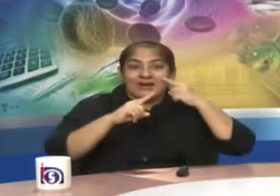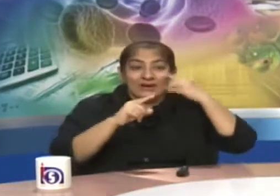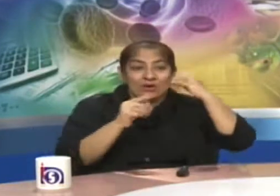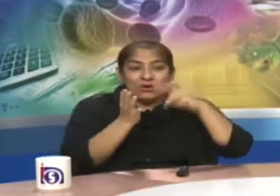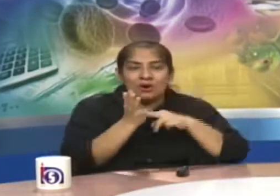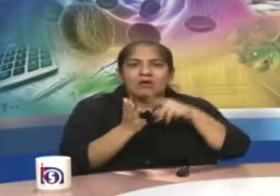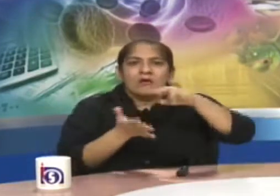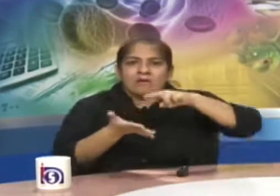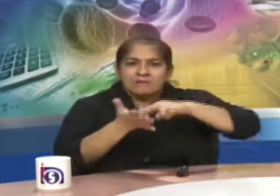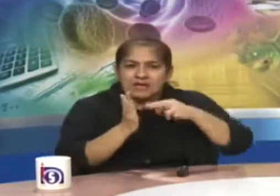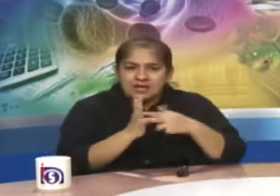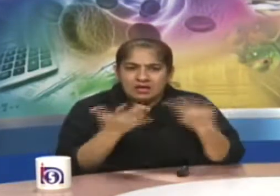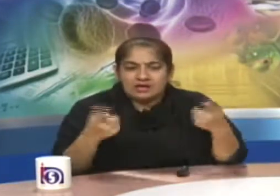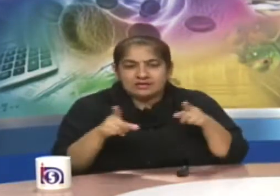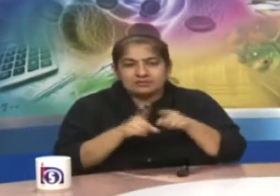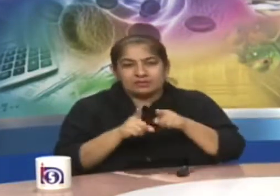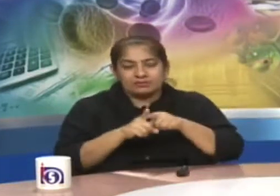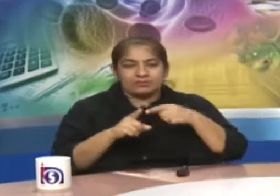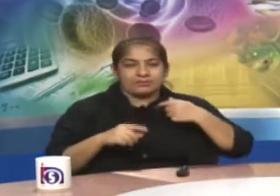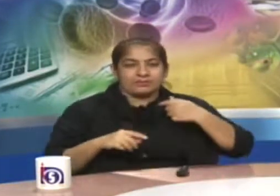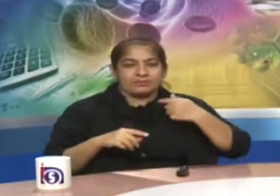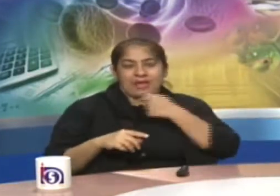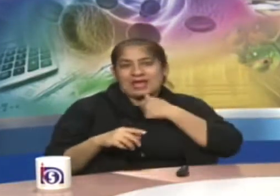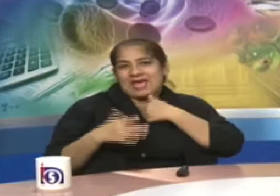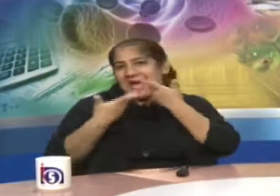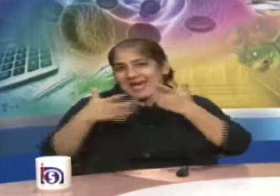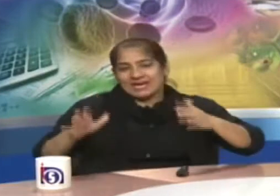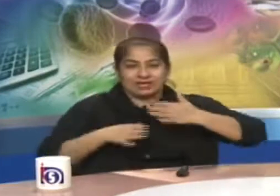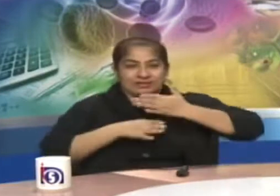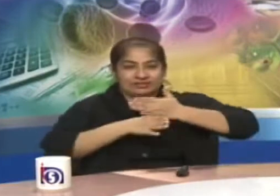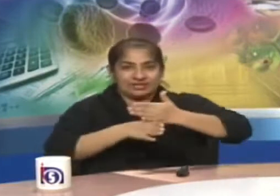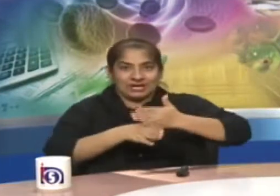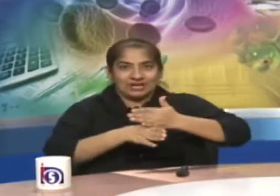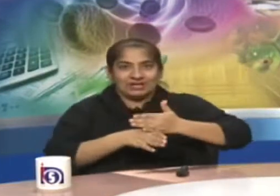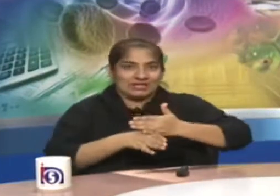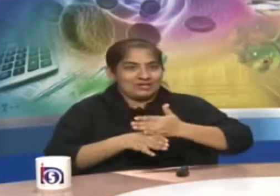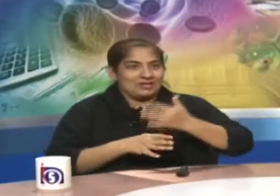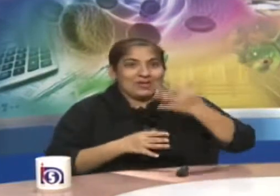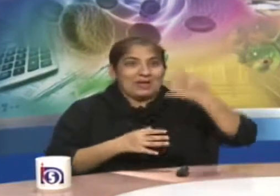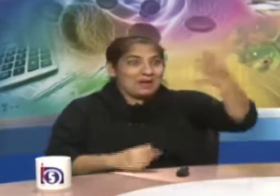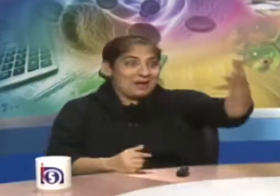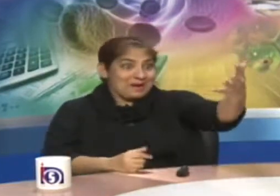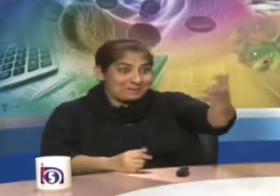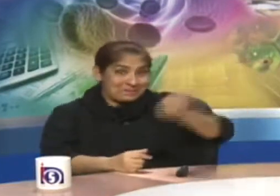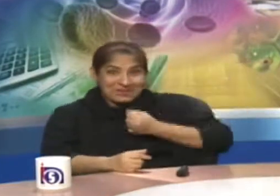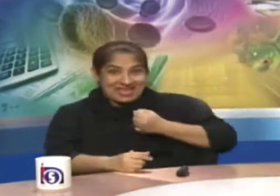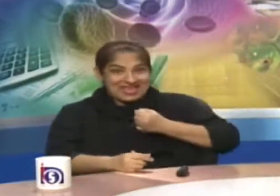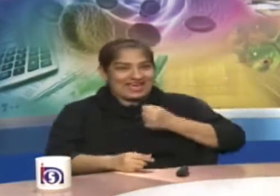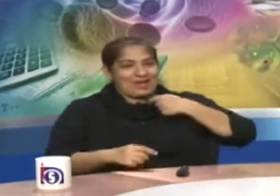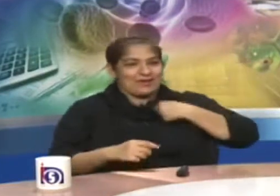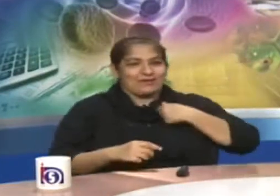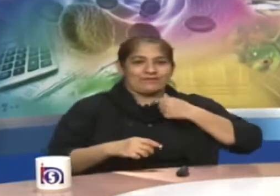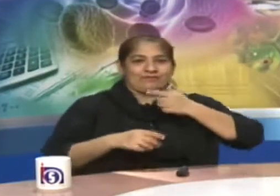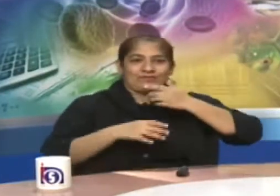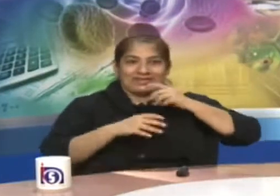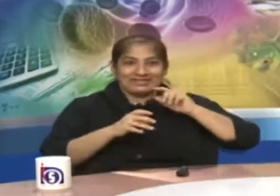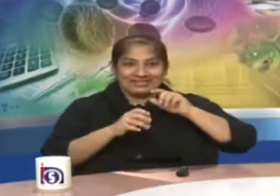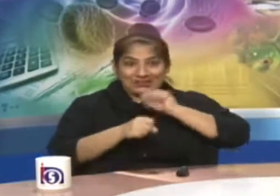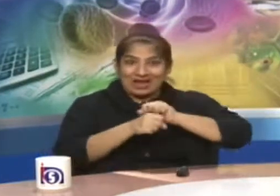Speculation word means, just take example, I'm sharing and I bought some